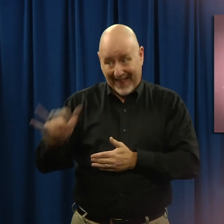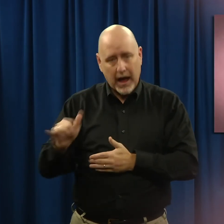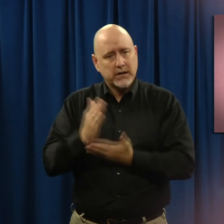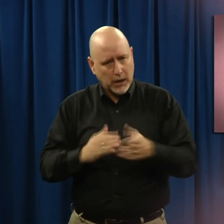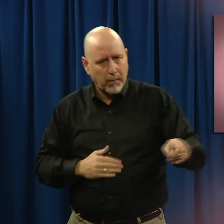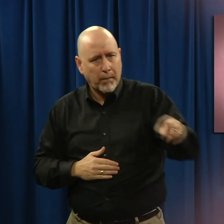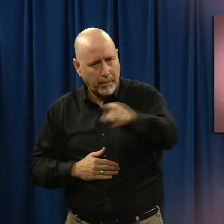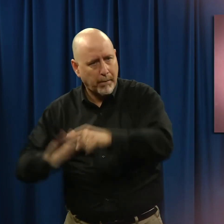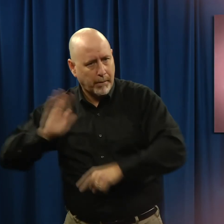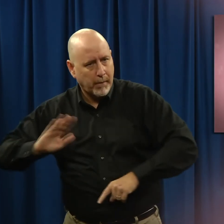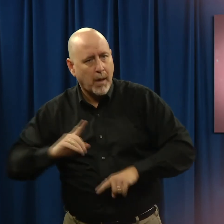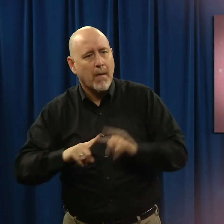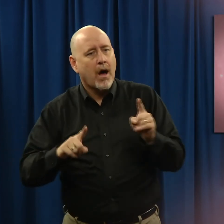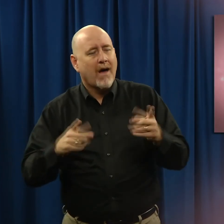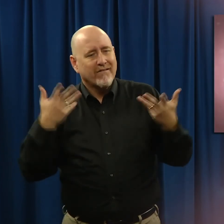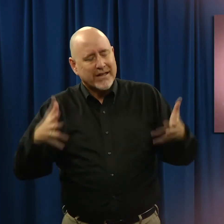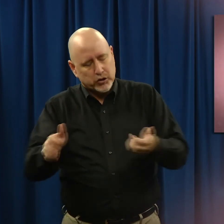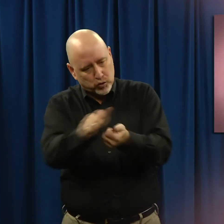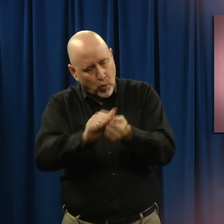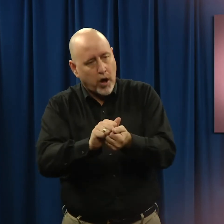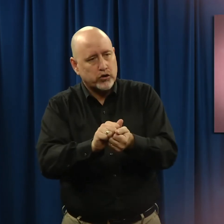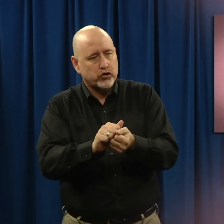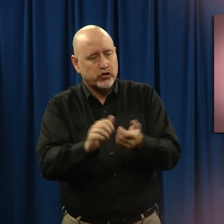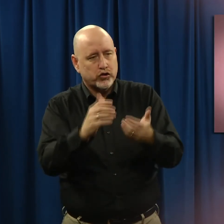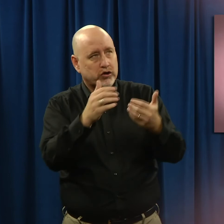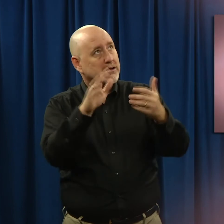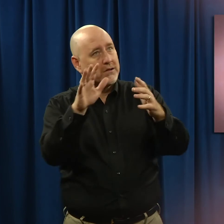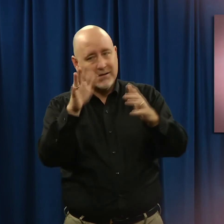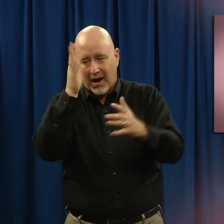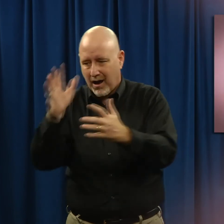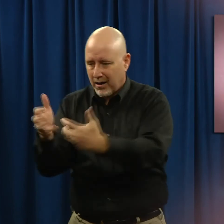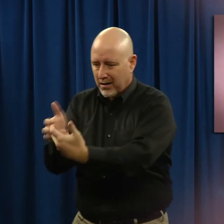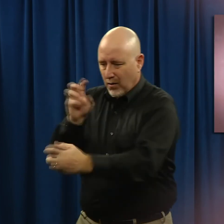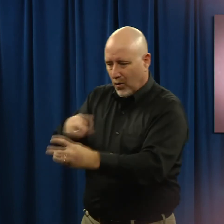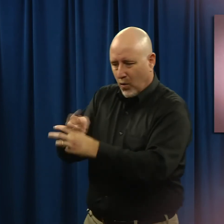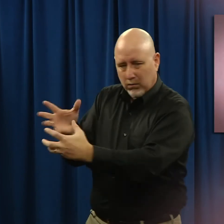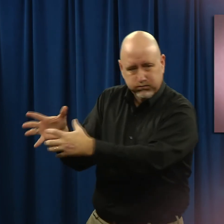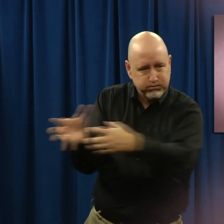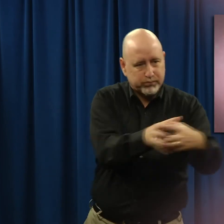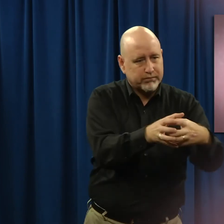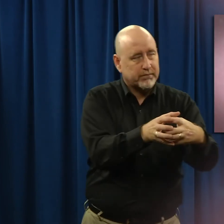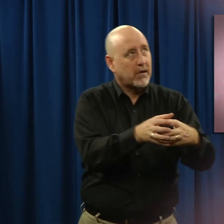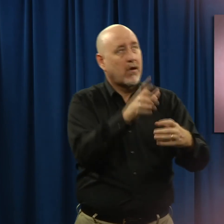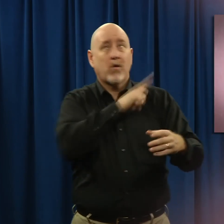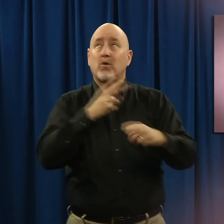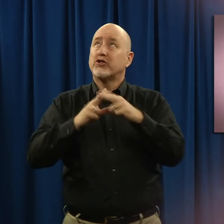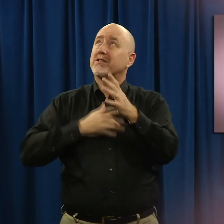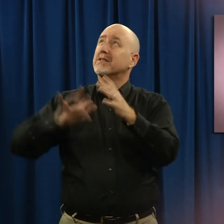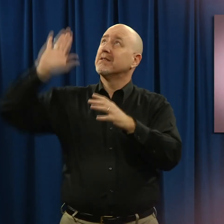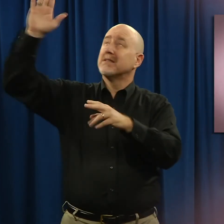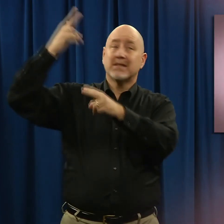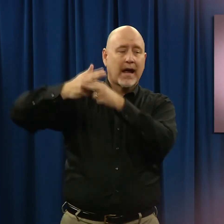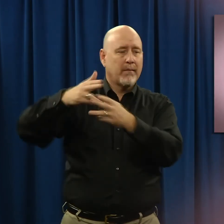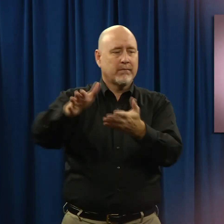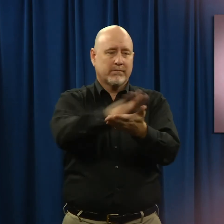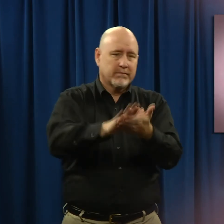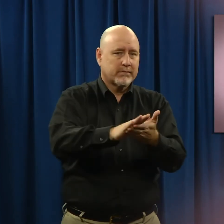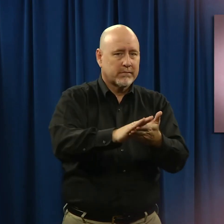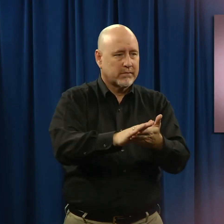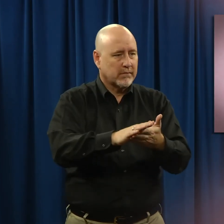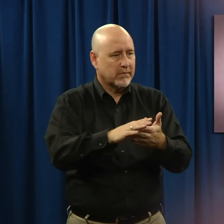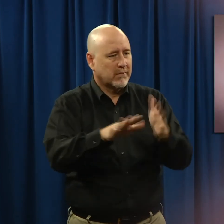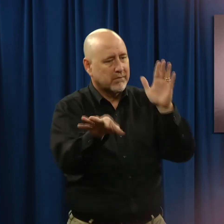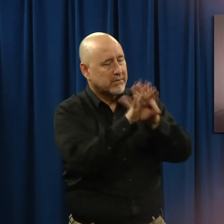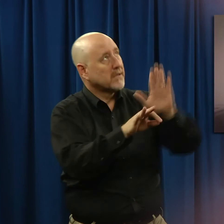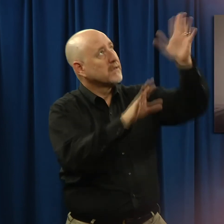you. But you are washed, but you are sanctified, but you are justified in the name of the Lord Jesus and by the Spirit of our